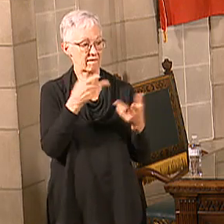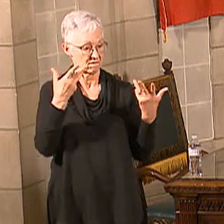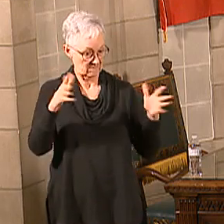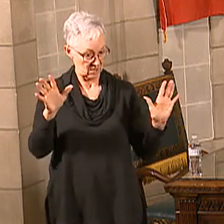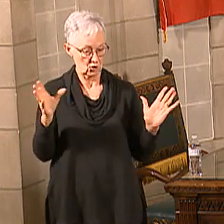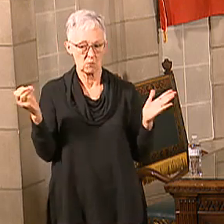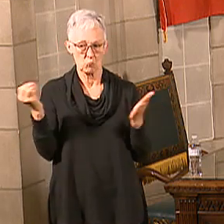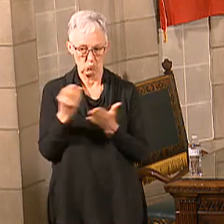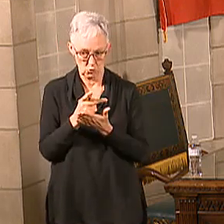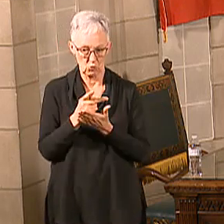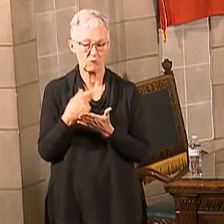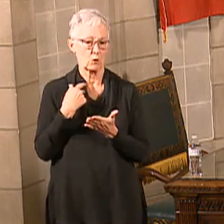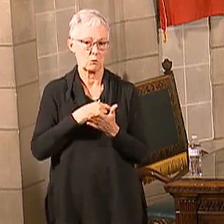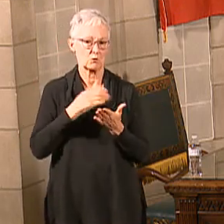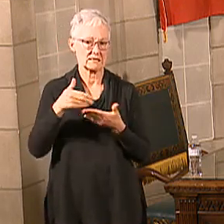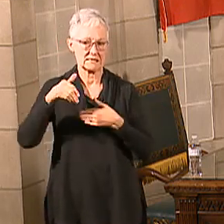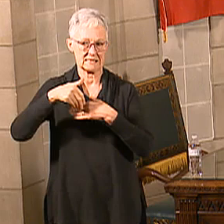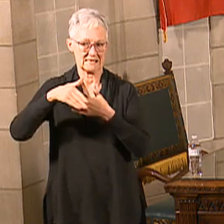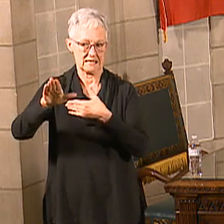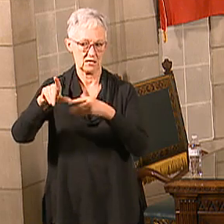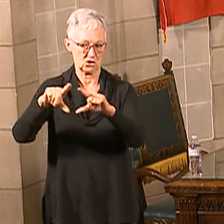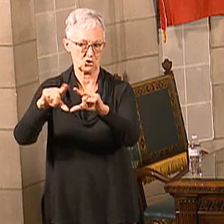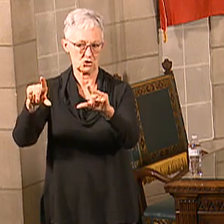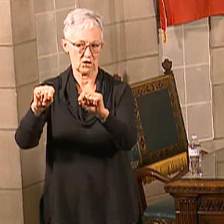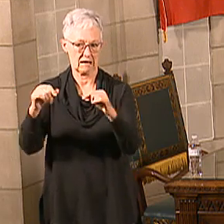we'll catch up as we get down the road.